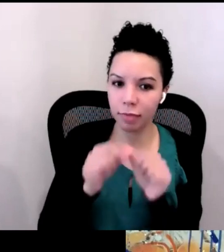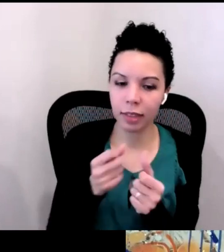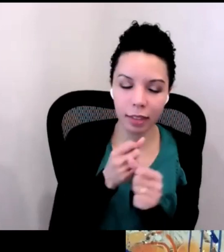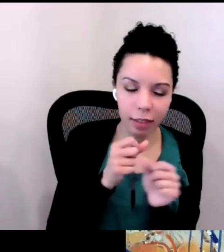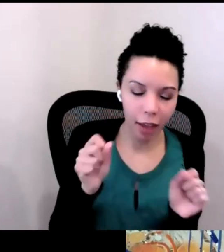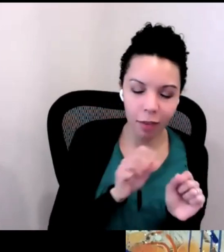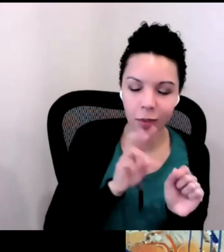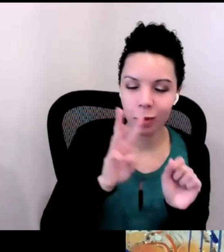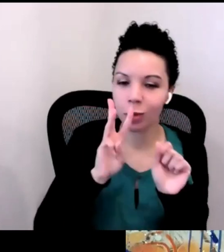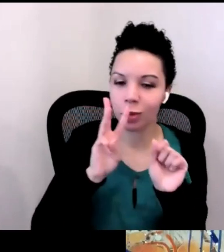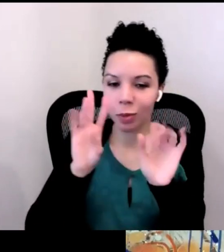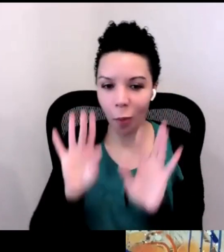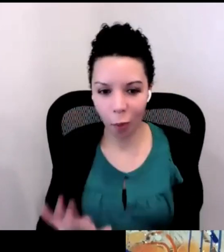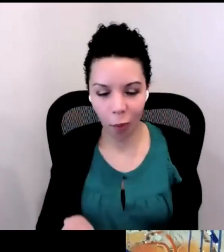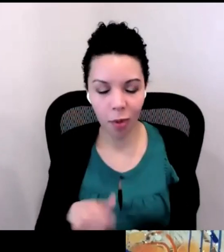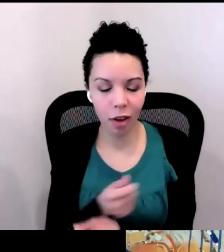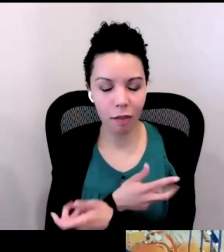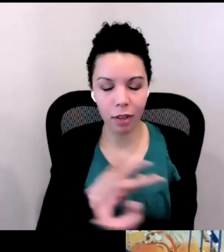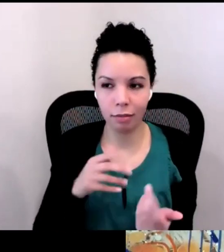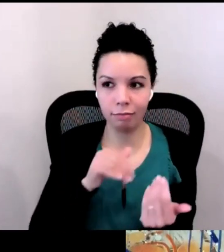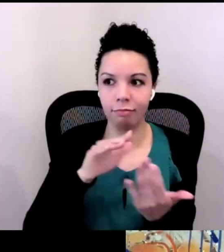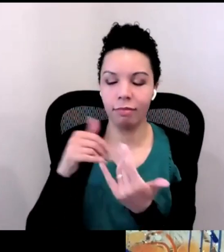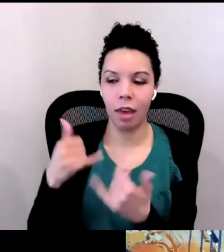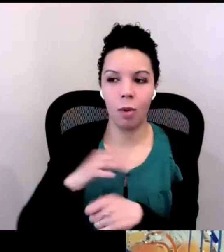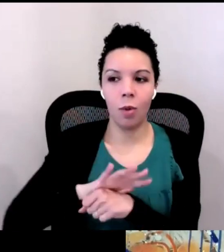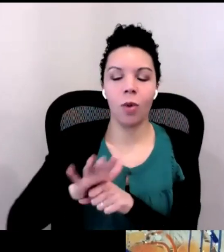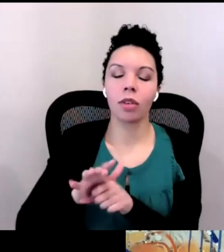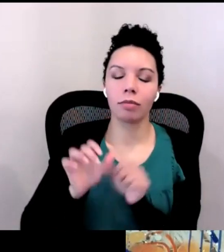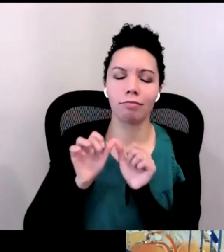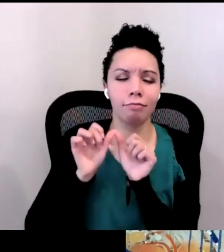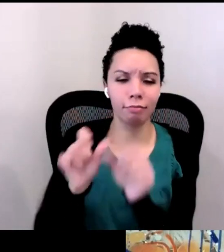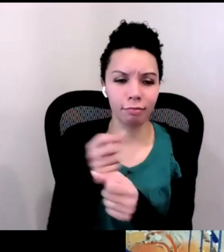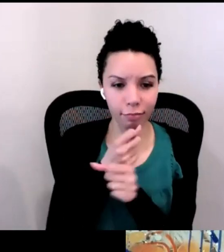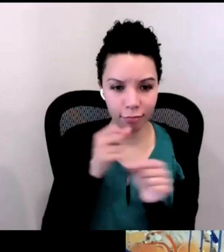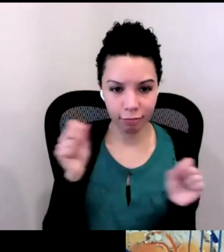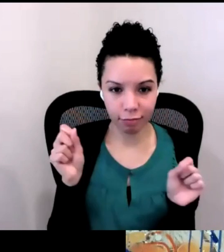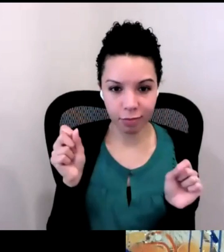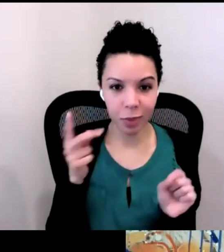and everything we're going through. Stay safe, and we'll